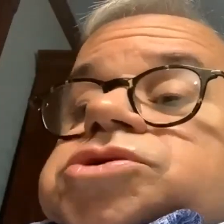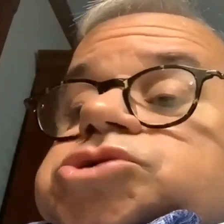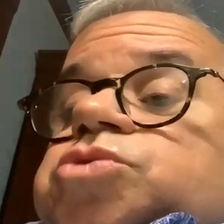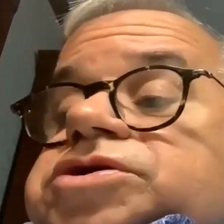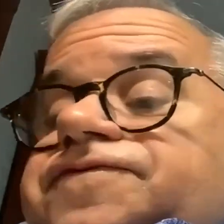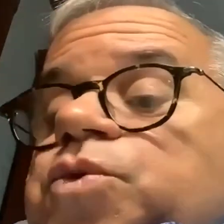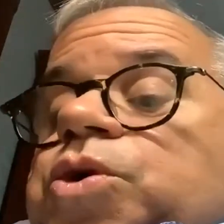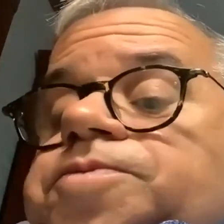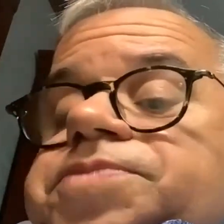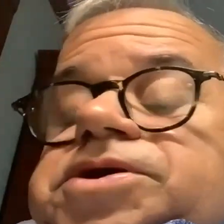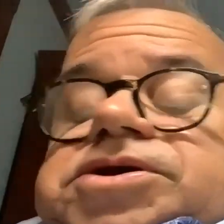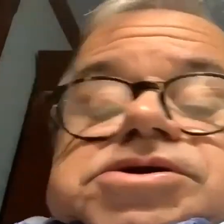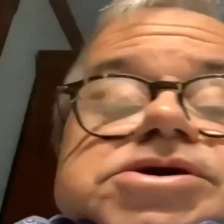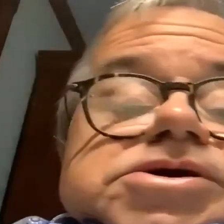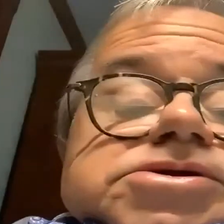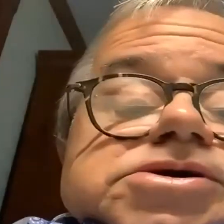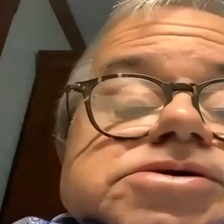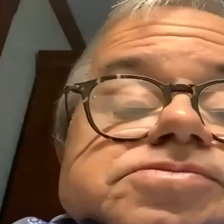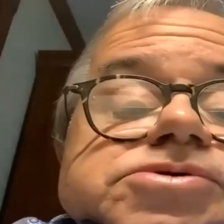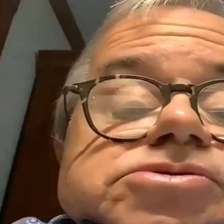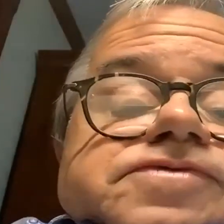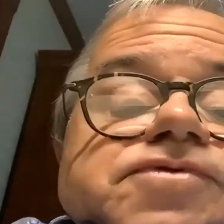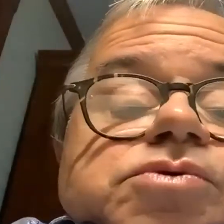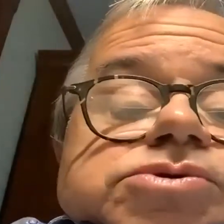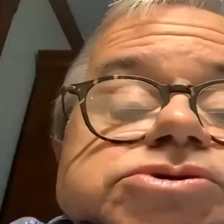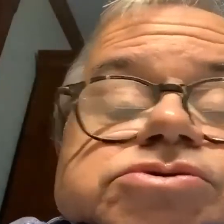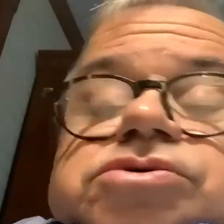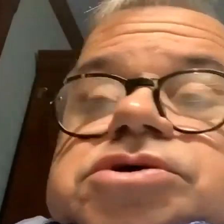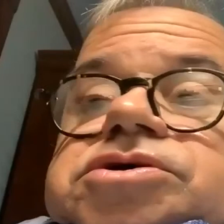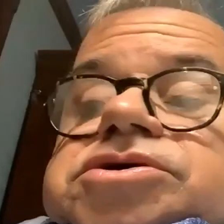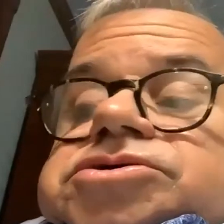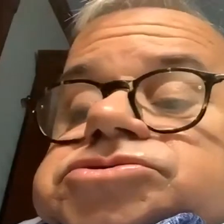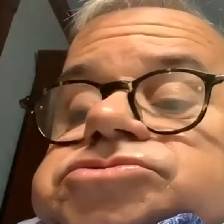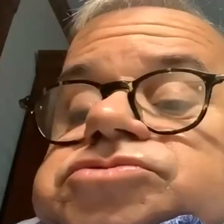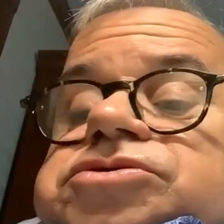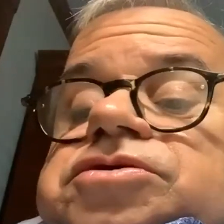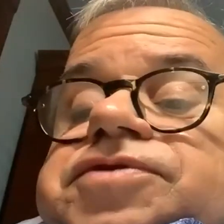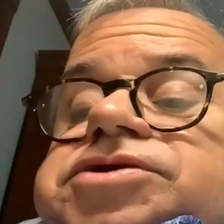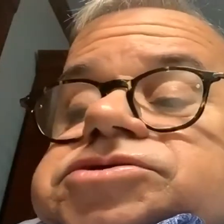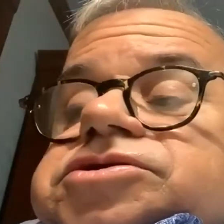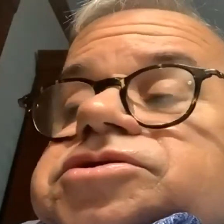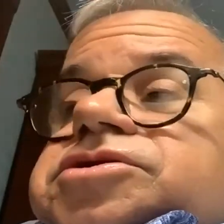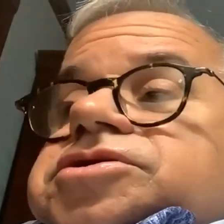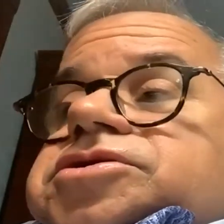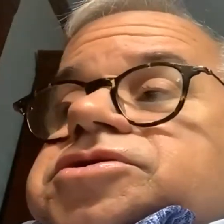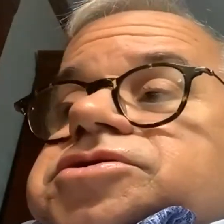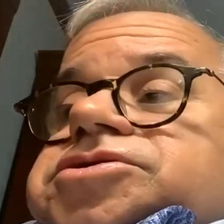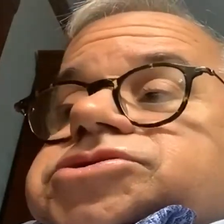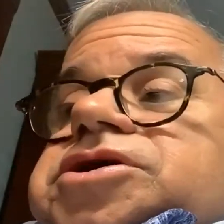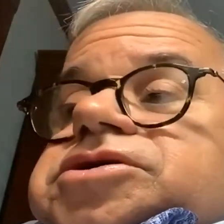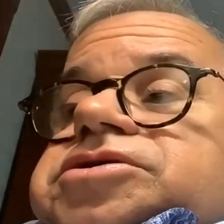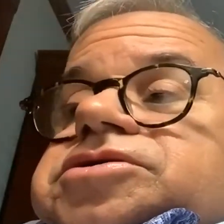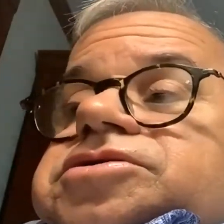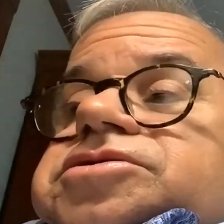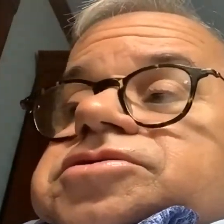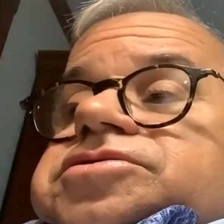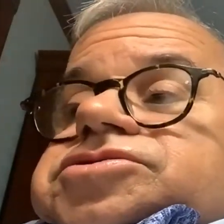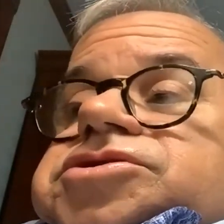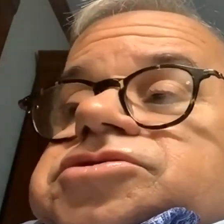begin 2024. And we look forward to doing all that